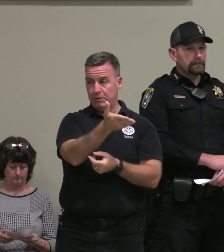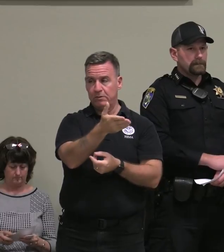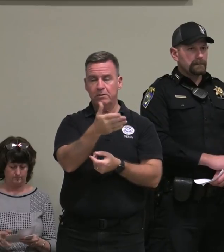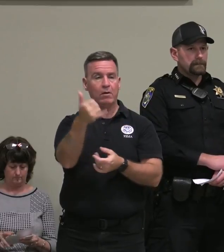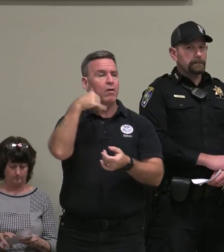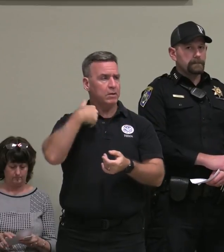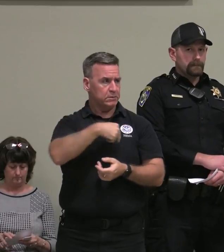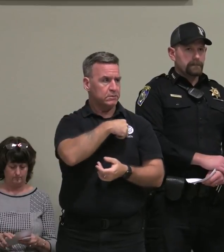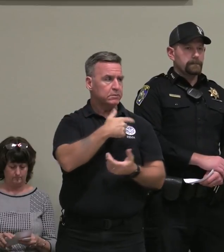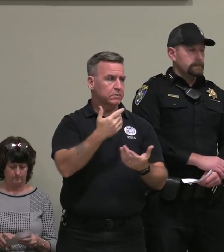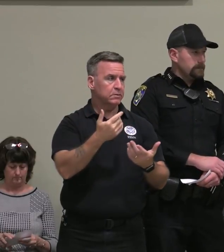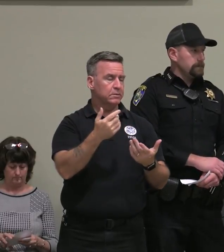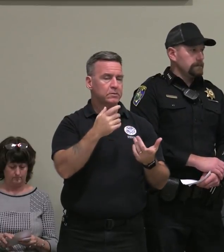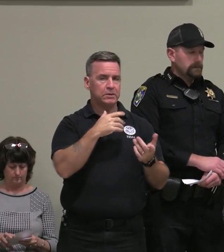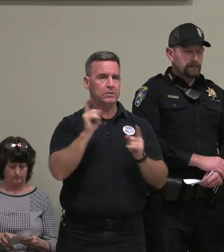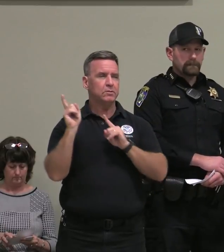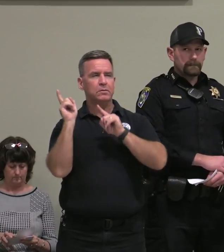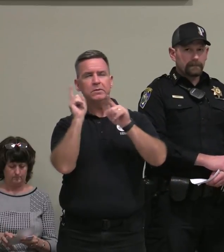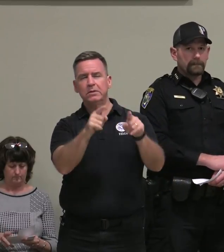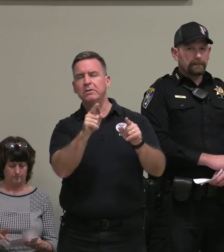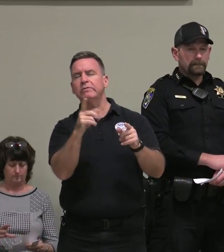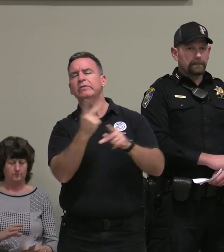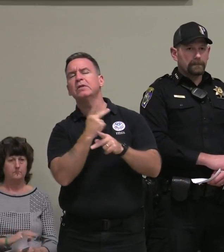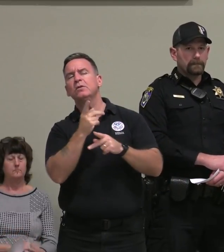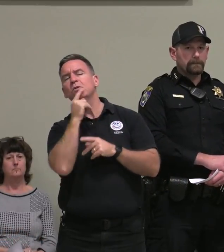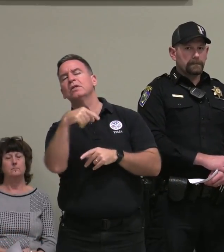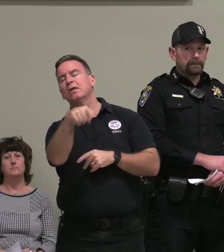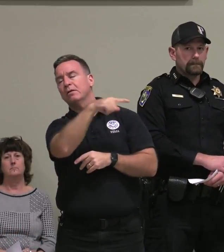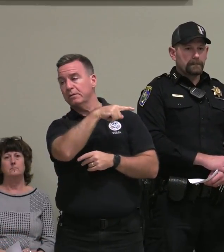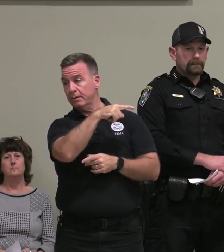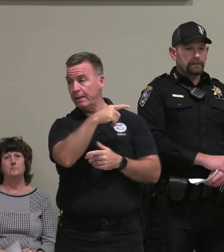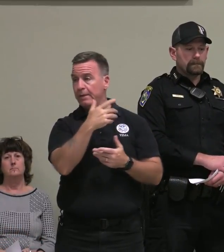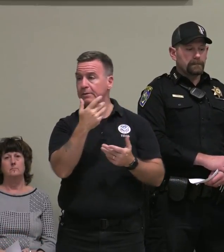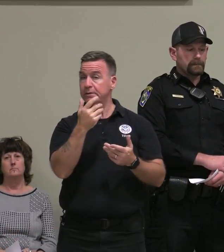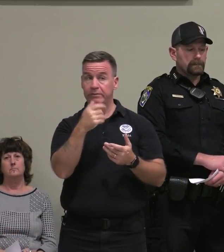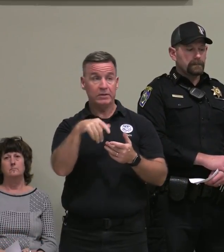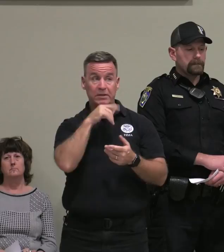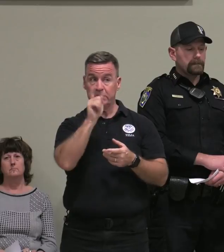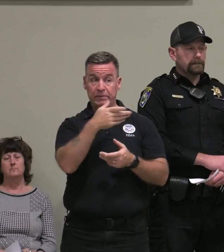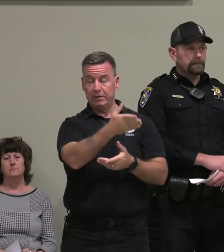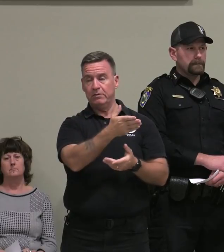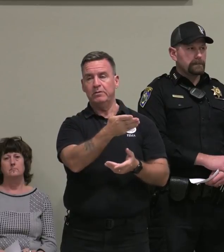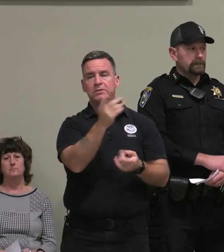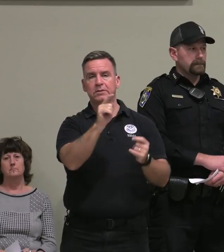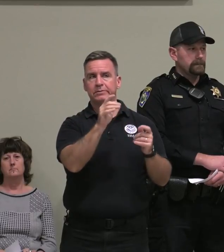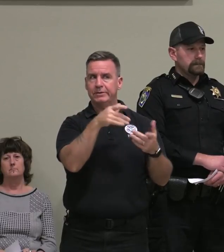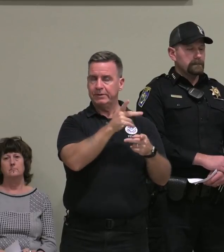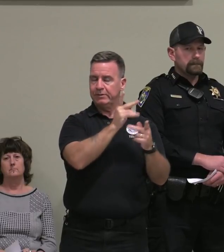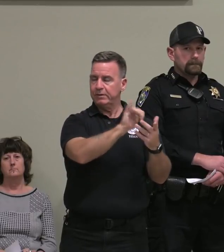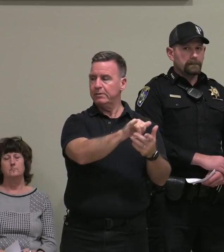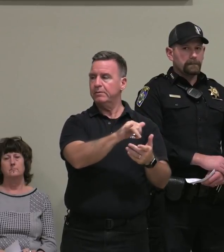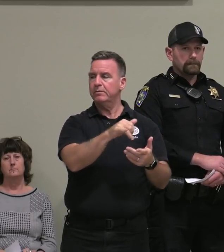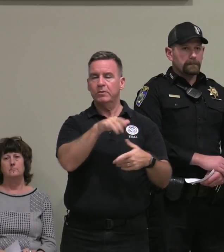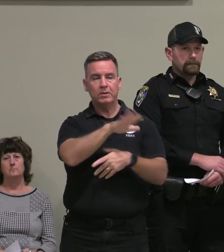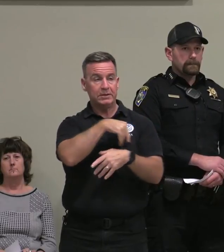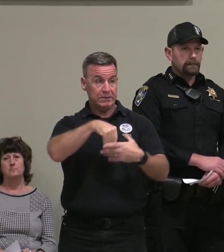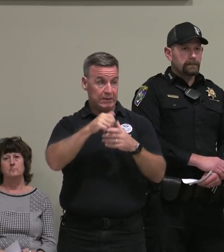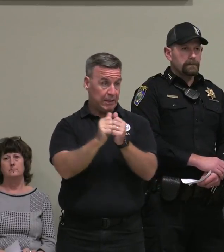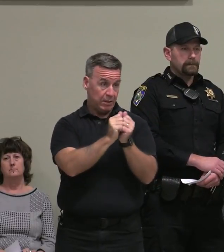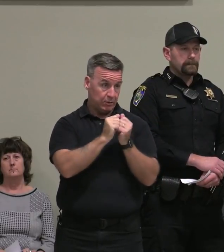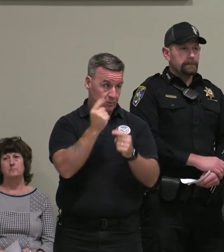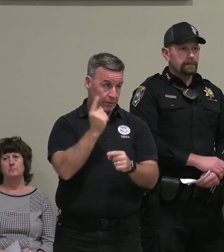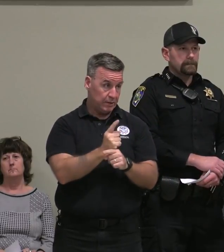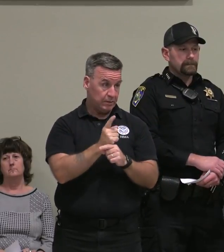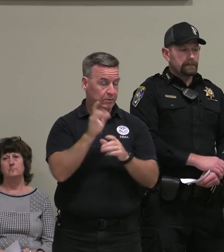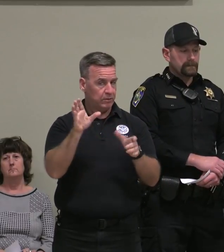call us so that we can get up there and figure out who those people are and if they shouldn't be there, then we can start dealing with it. We're all in this together, right?